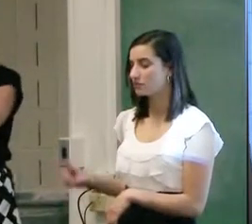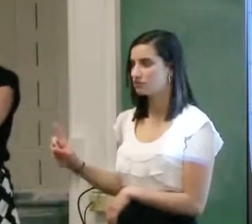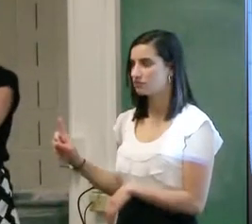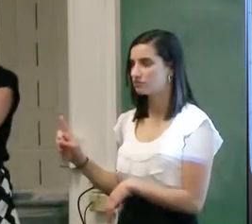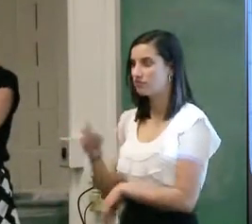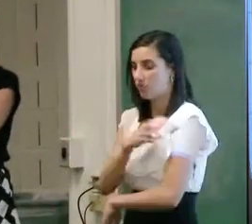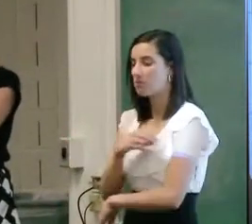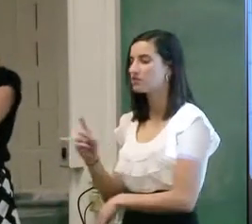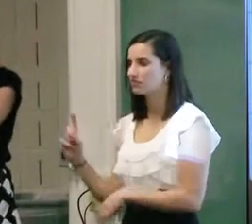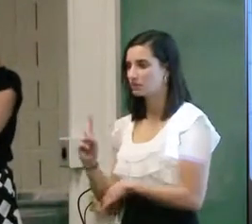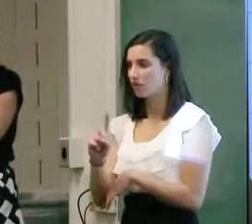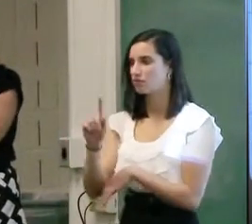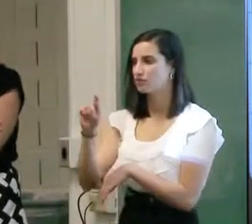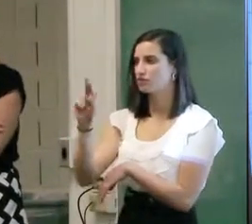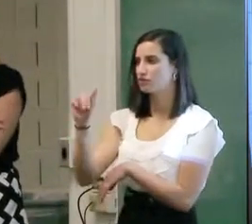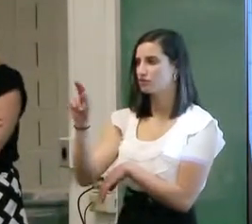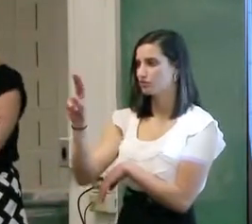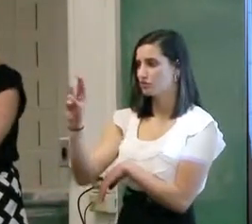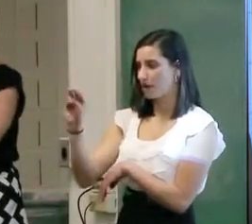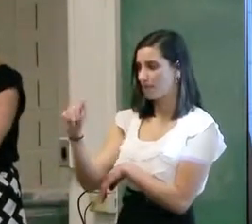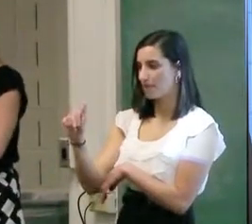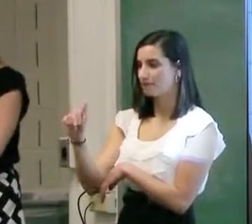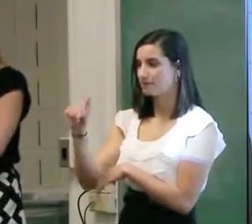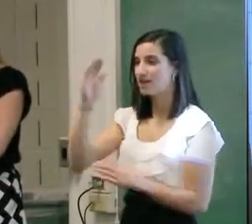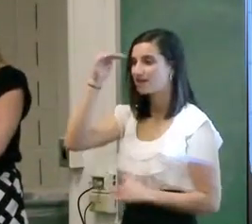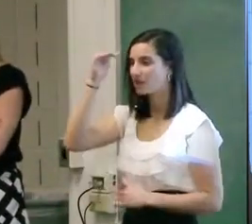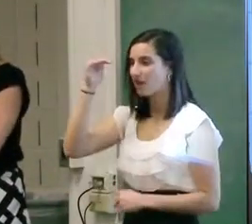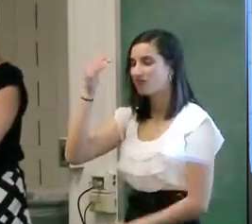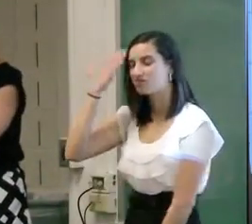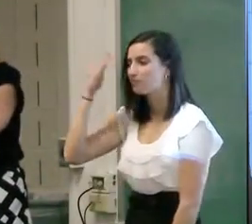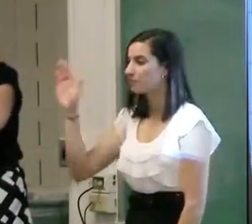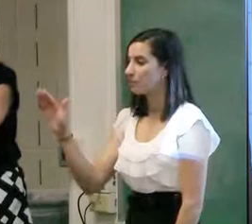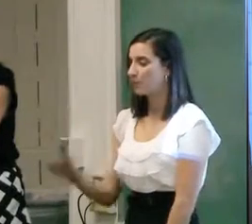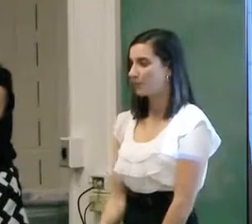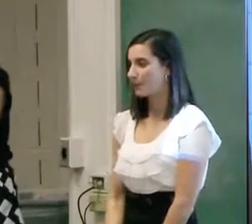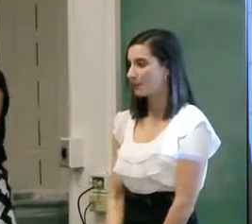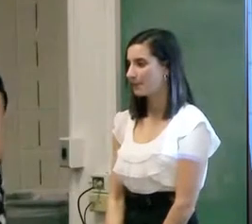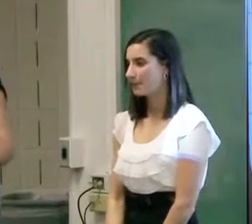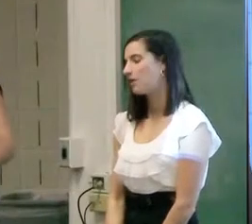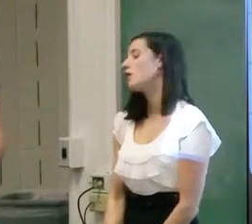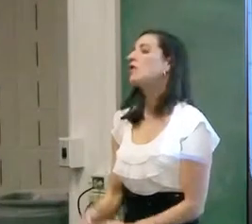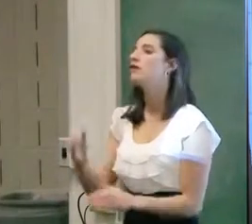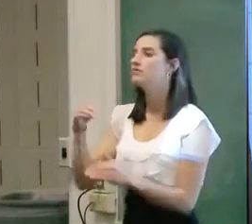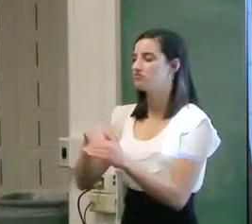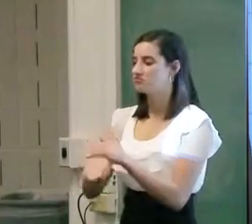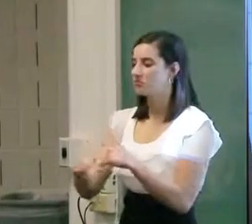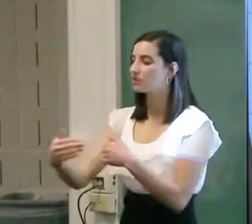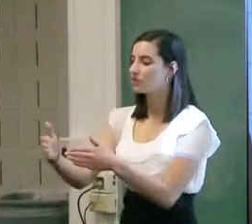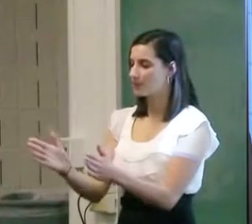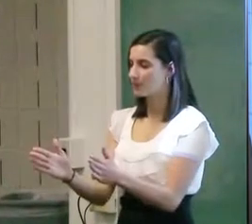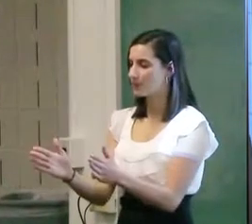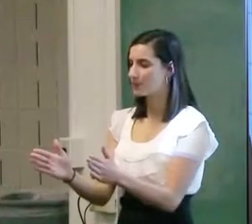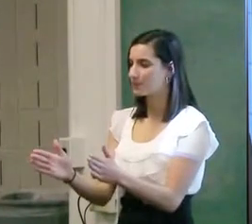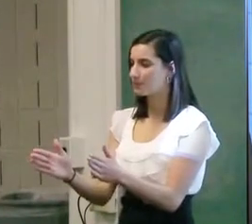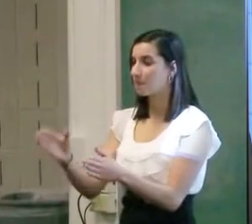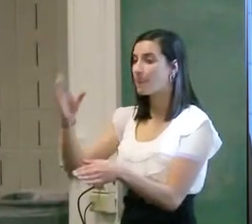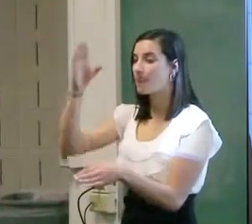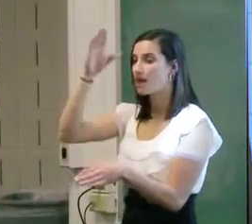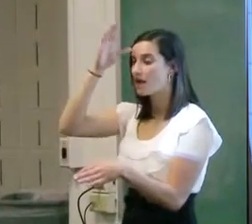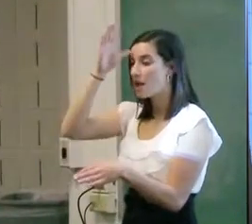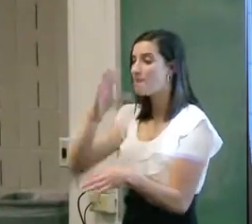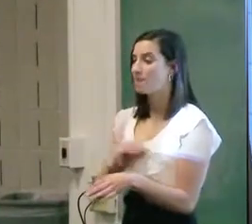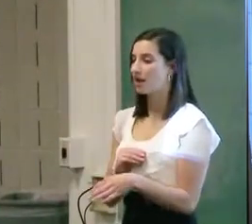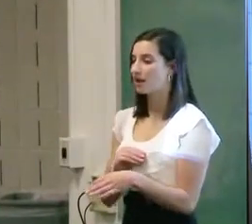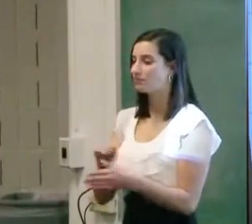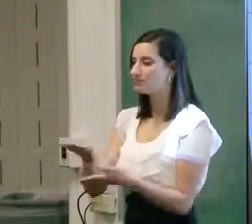the hospital, we needed to go to trauma. So you don't know what to expect. And we walked into the room, and there was a man that had